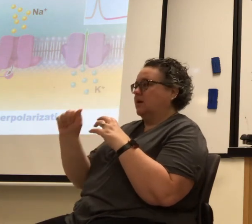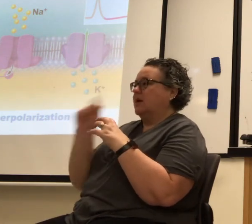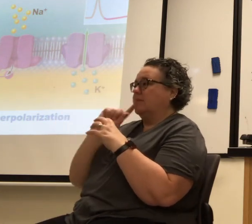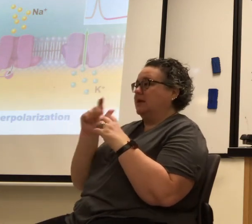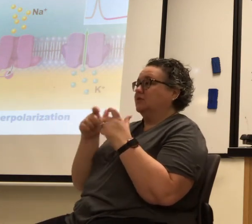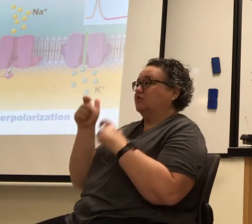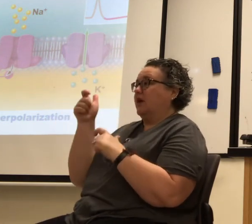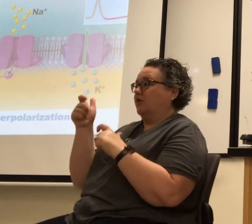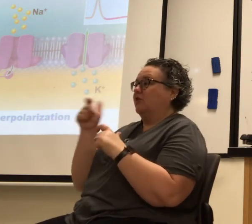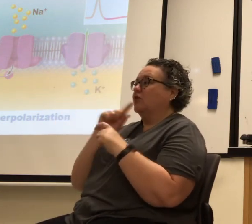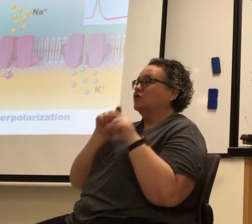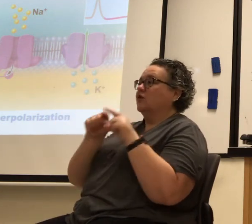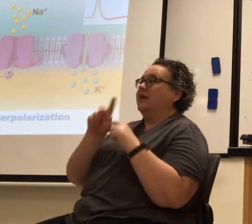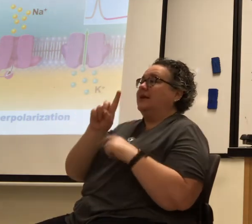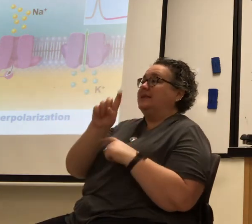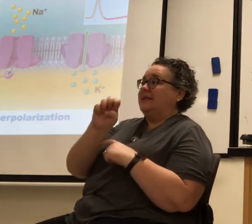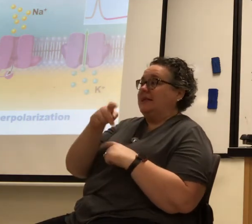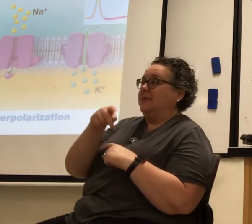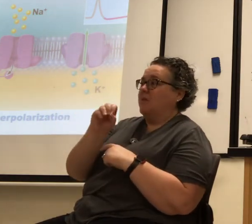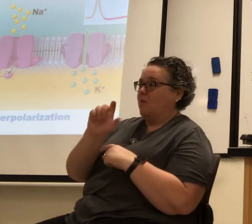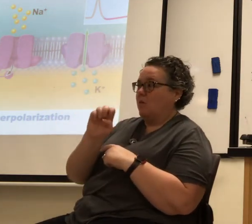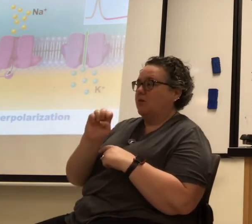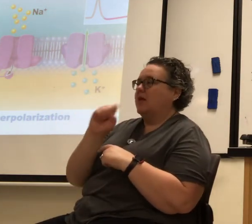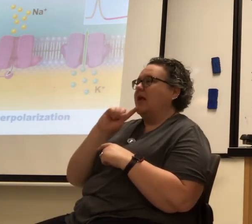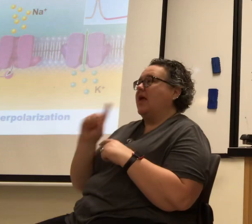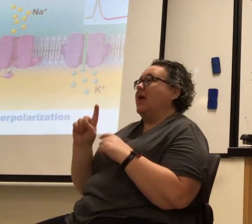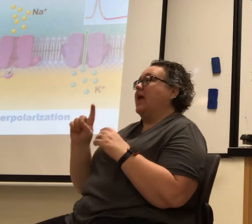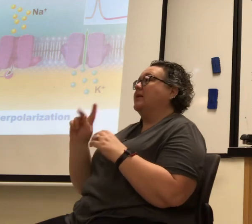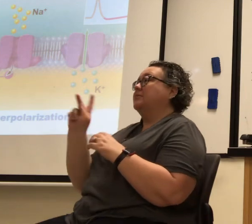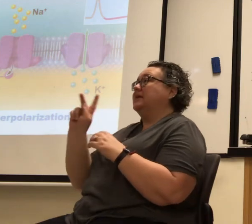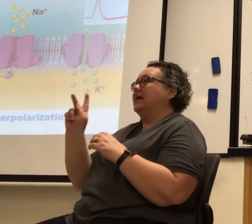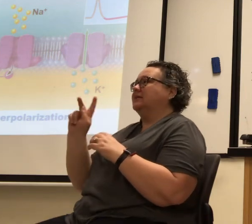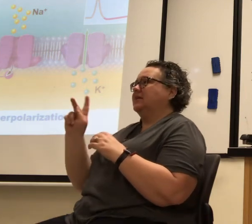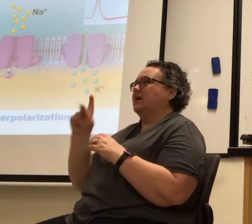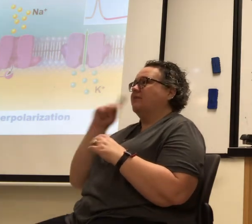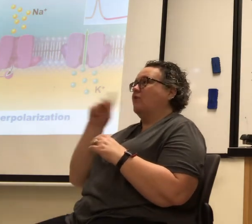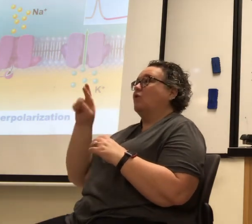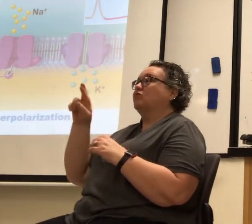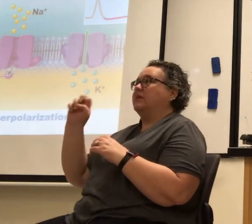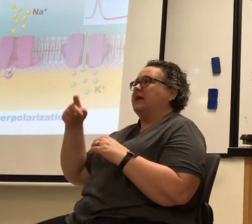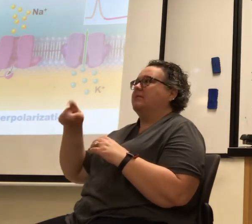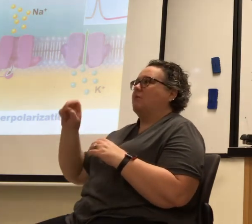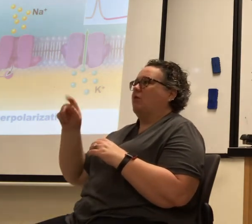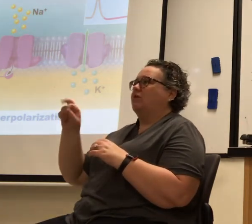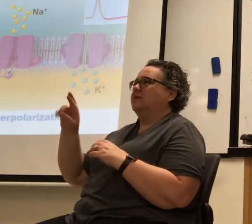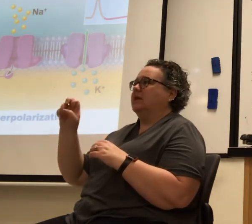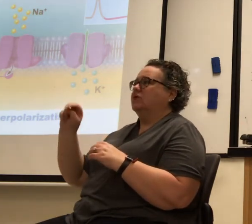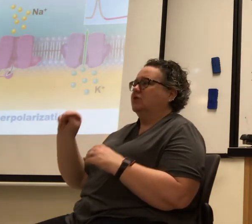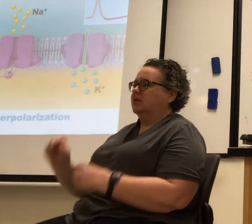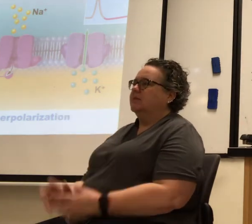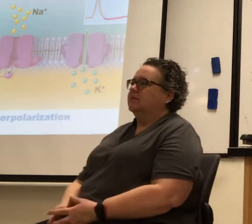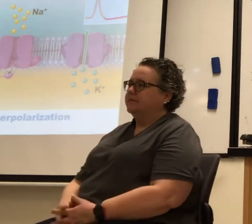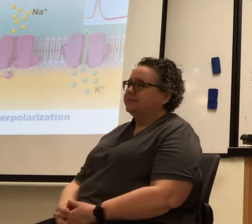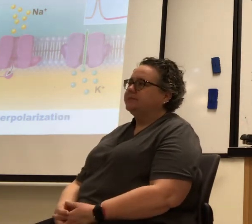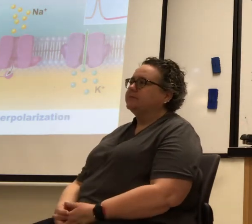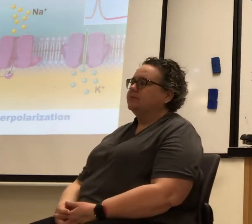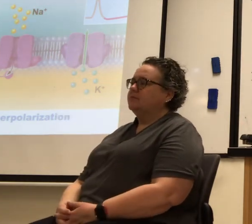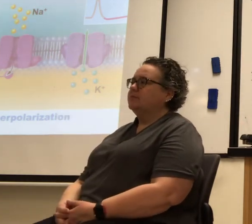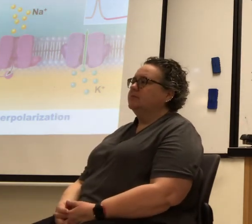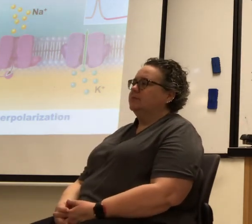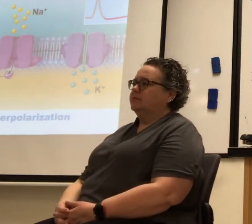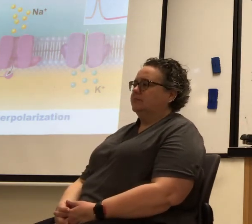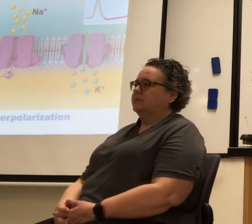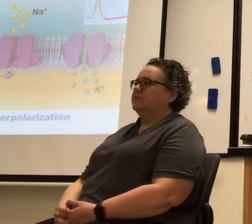dipole and is greater for potassium for the repole. Okay, so we got that. Let's move on.